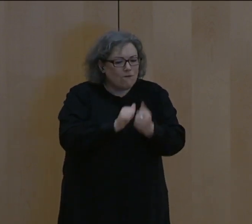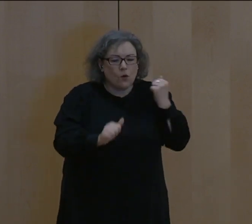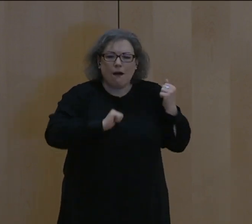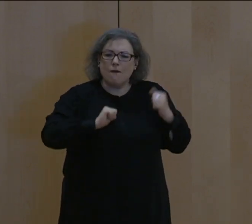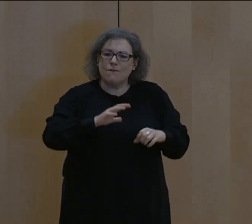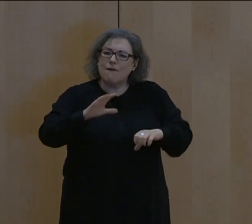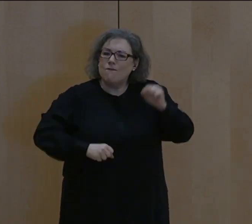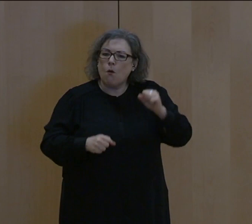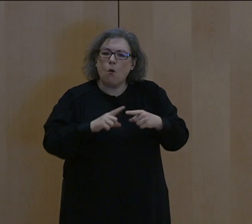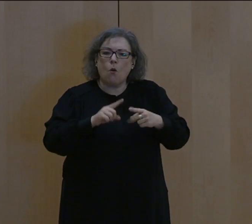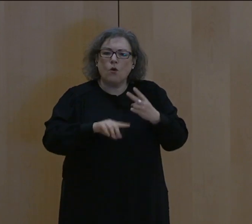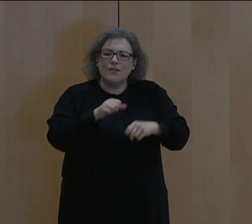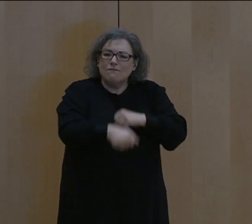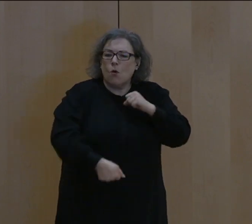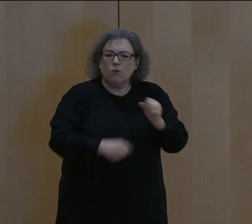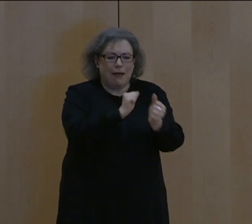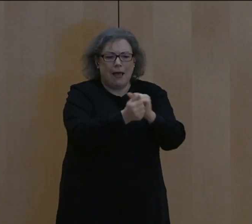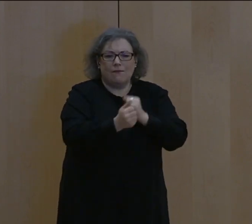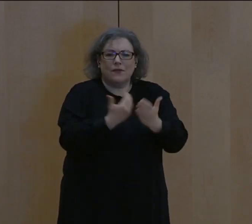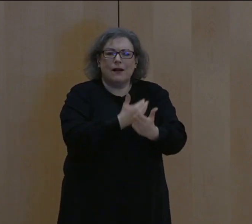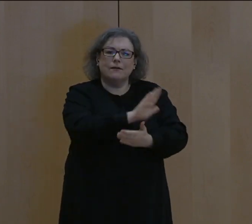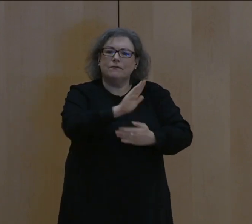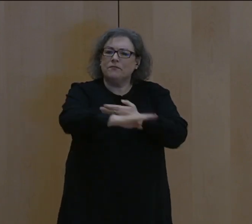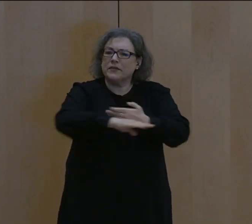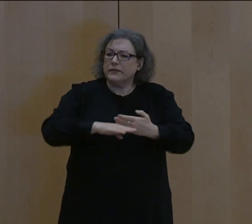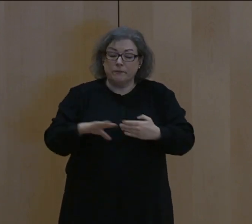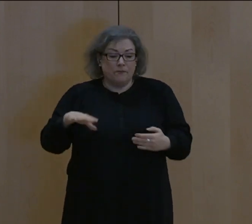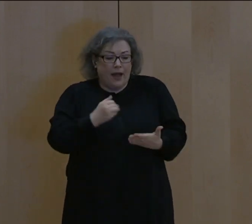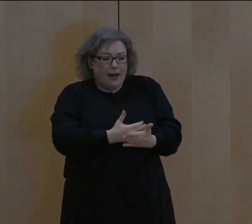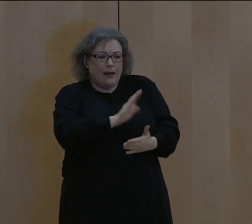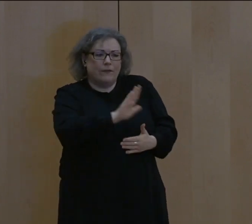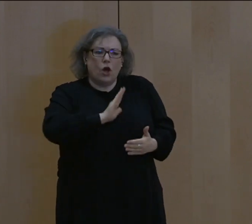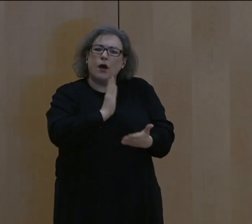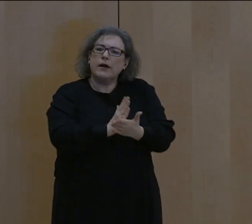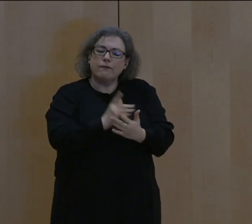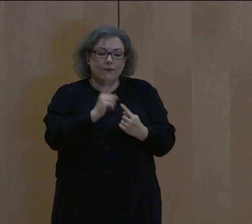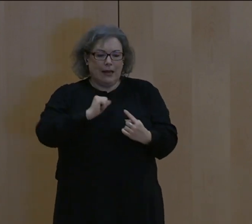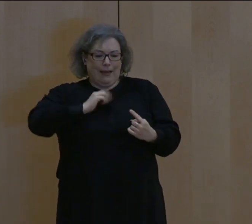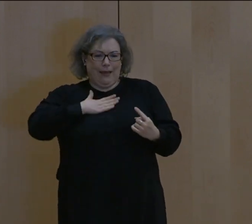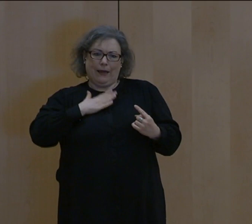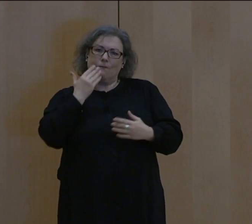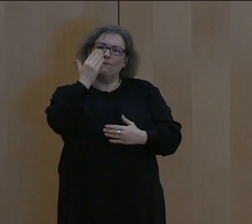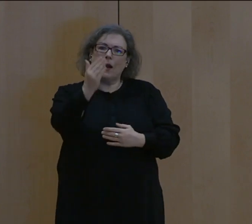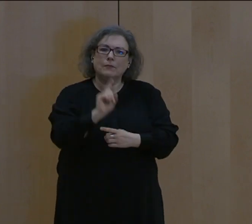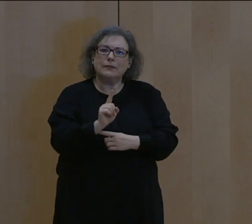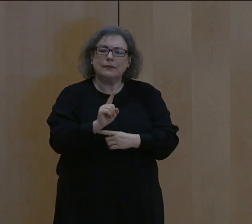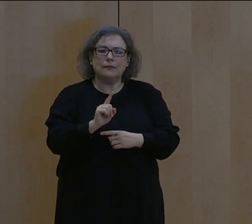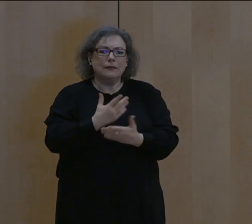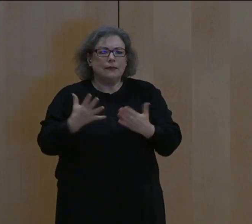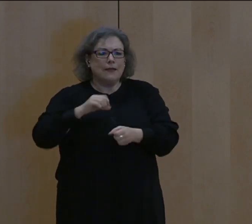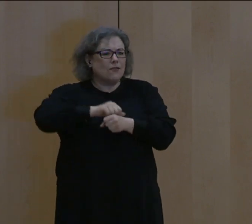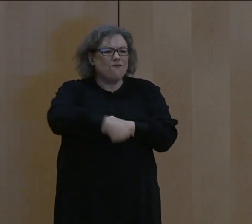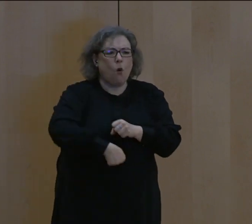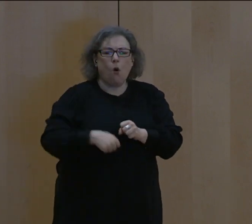Any nation has the right to choose their future without coercion, without dictatorship. Based on these